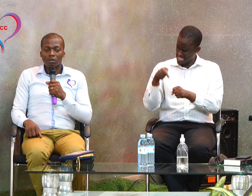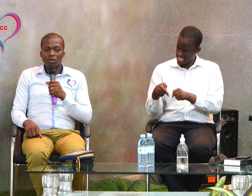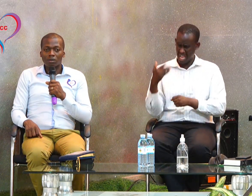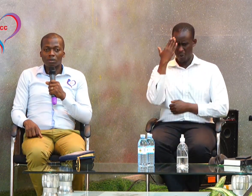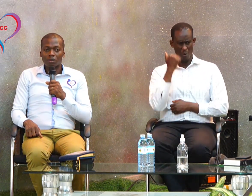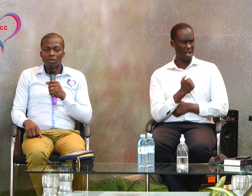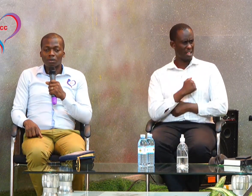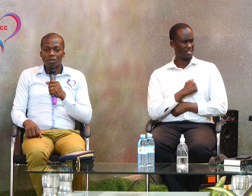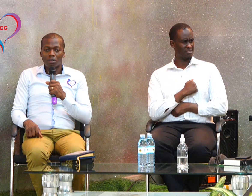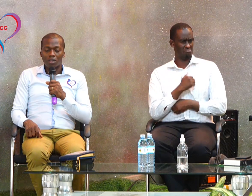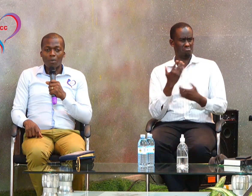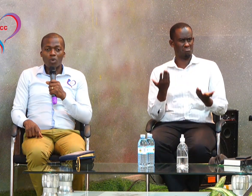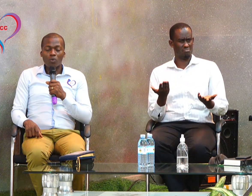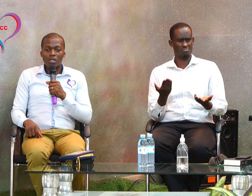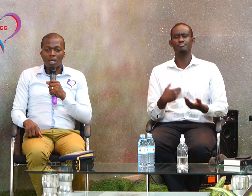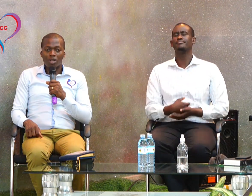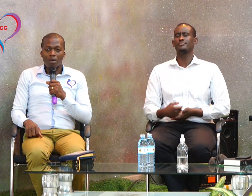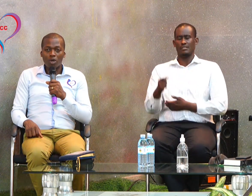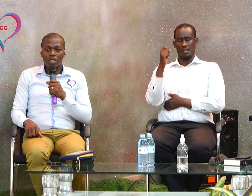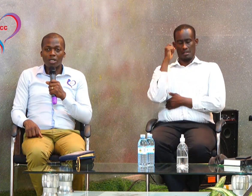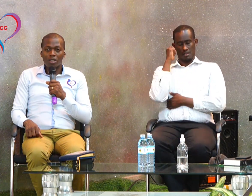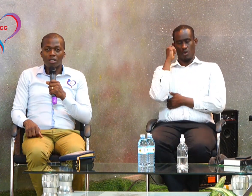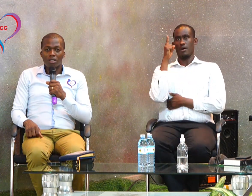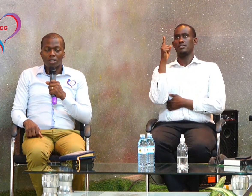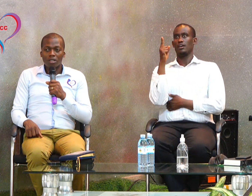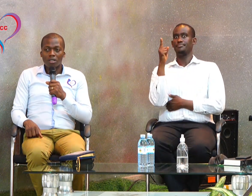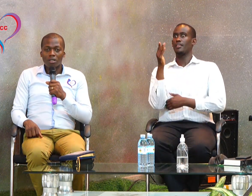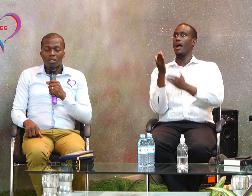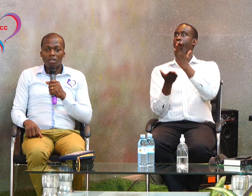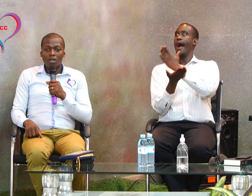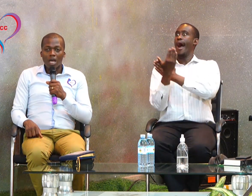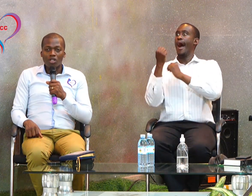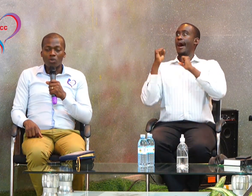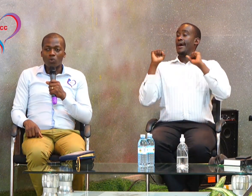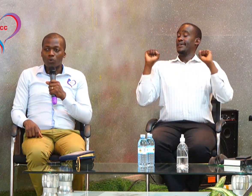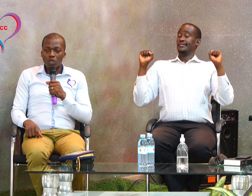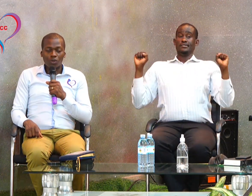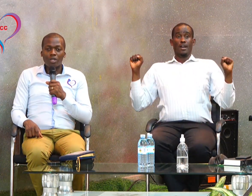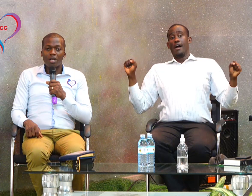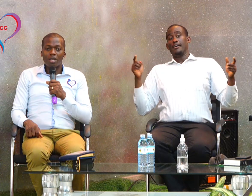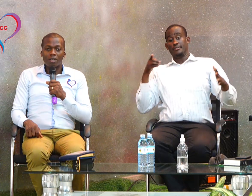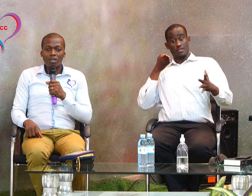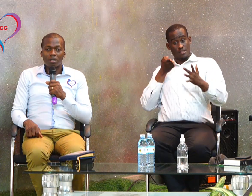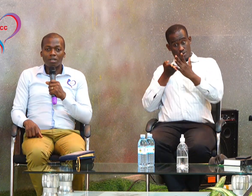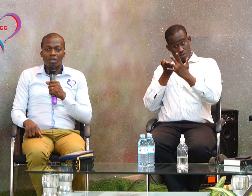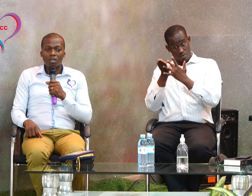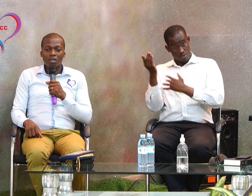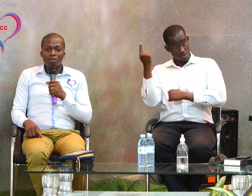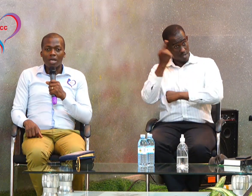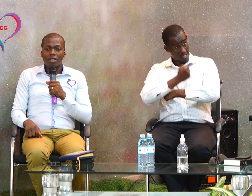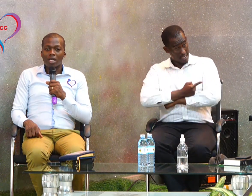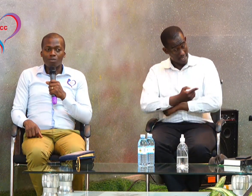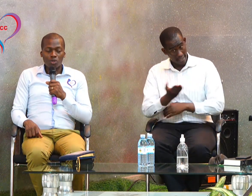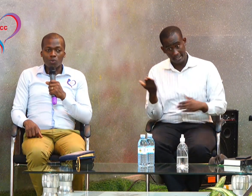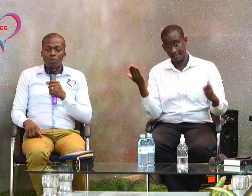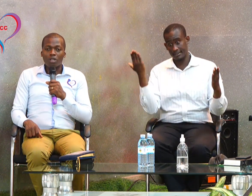Omuntu n'ozuka ku makya. Someone wakes up in the morning. Obudde n'obusiibamu. And you go through that day. Ne buziba.